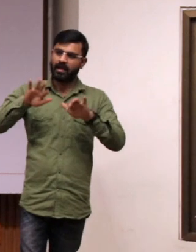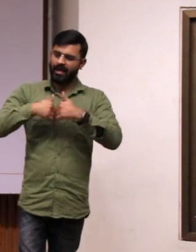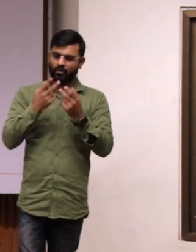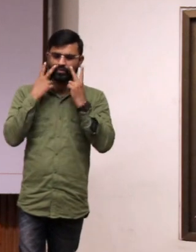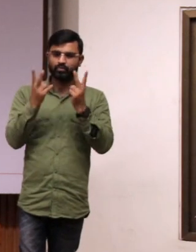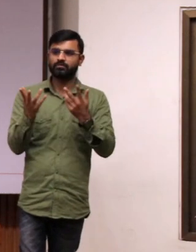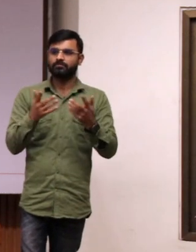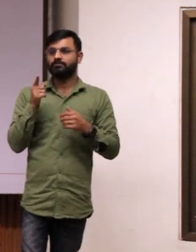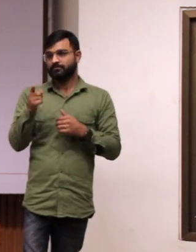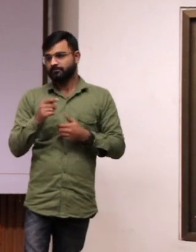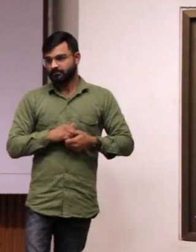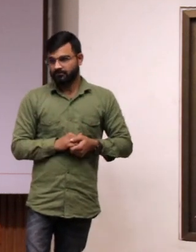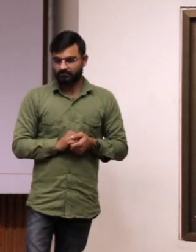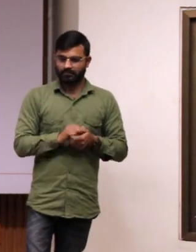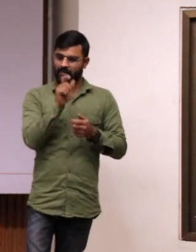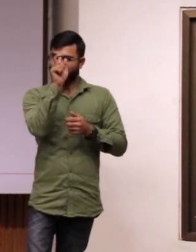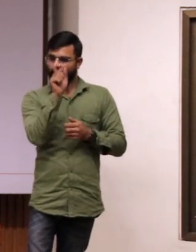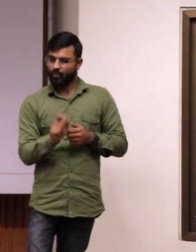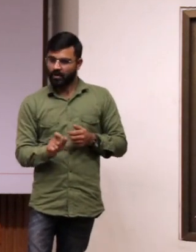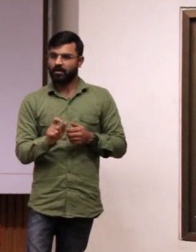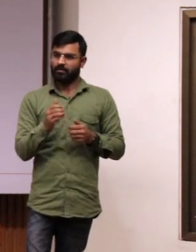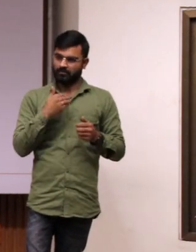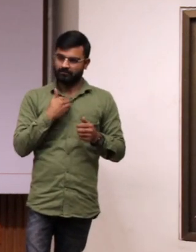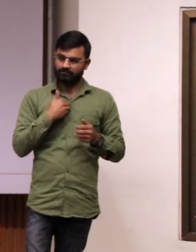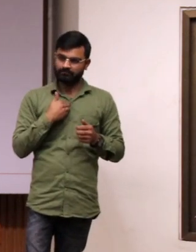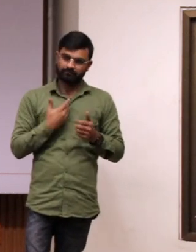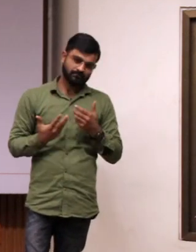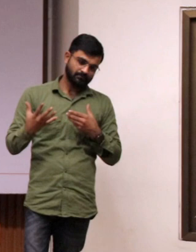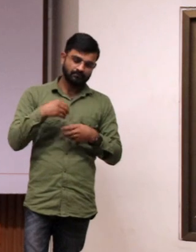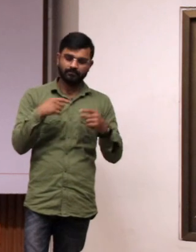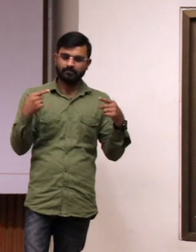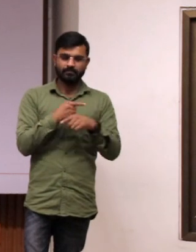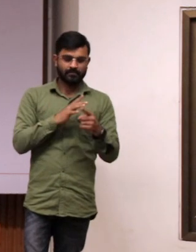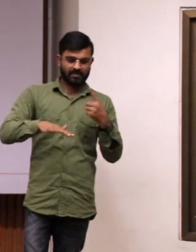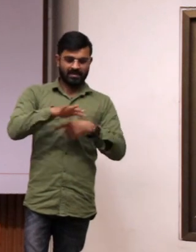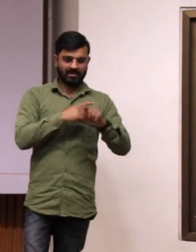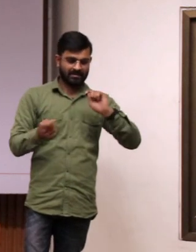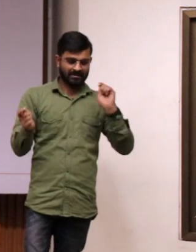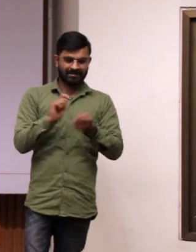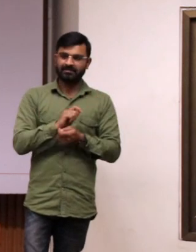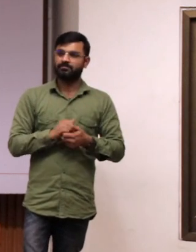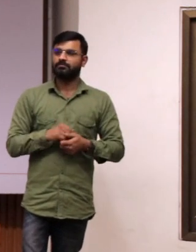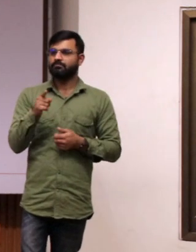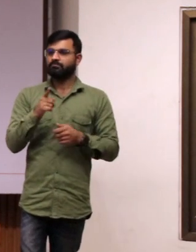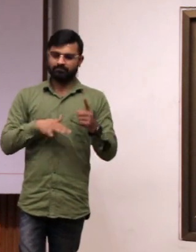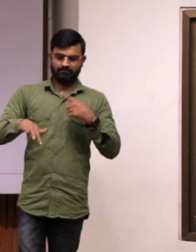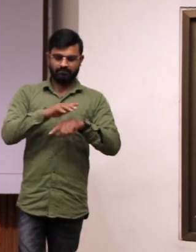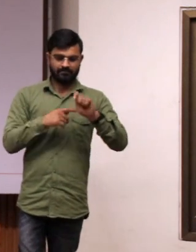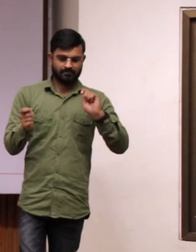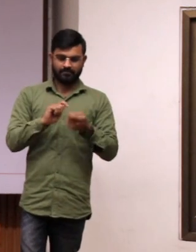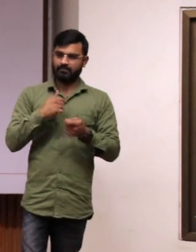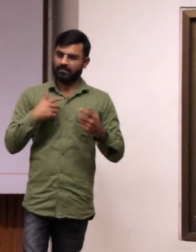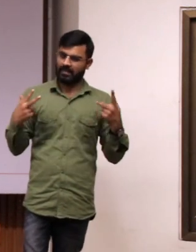you see, I mean, this terminologies. Also, I am also against the term climate change, because it's not climate changing, it's